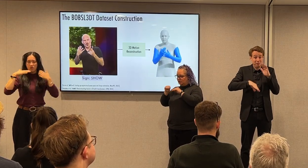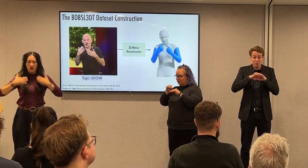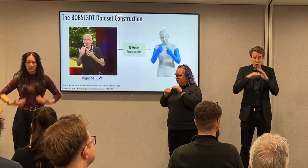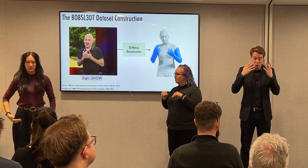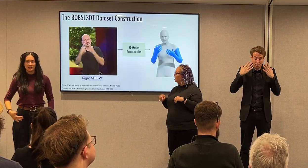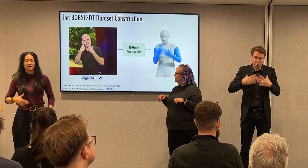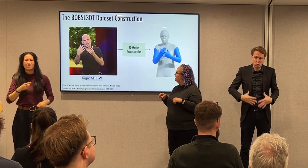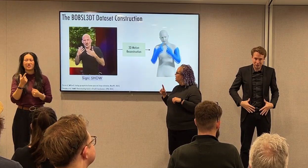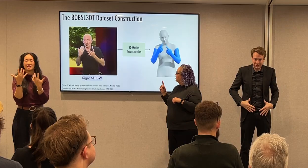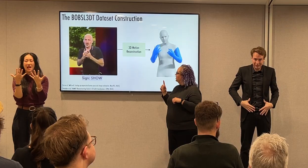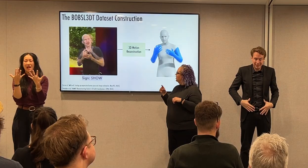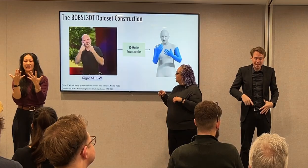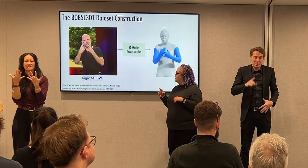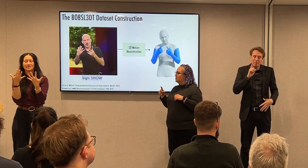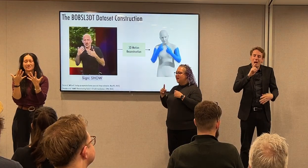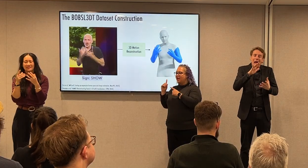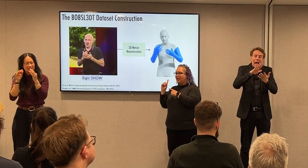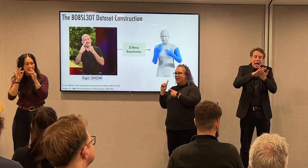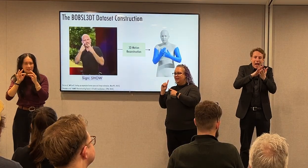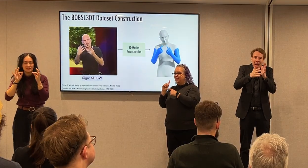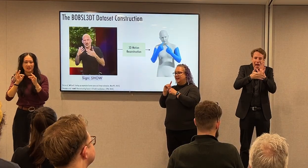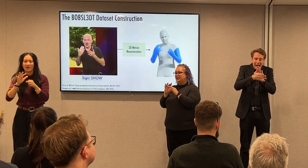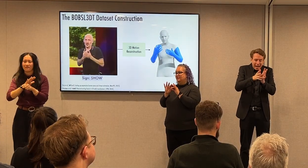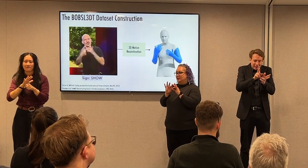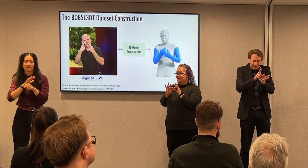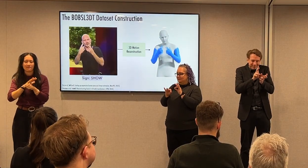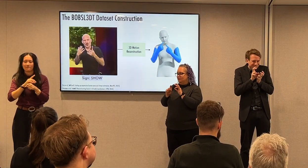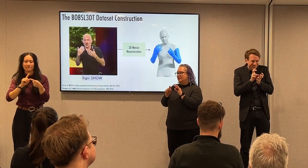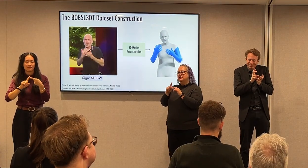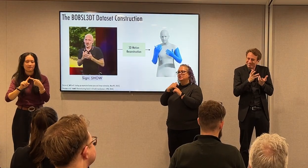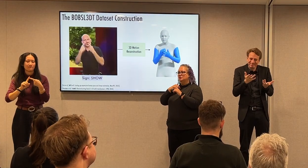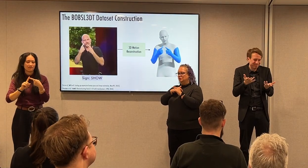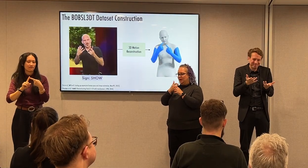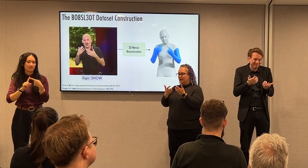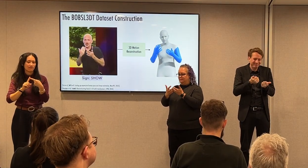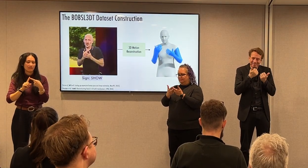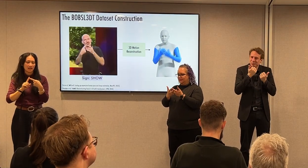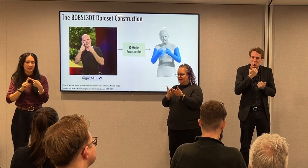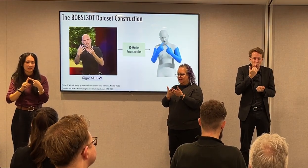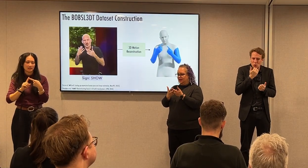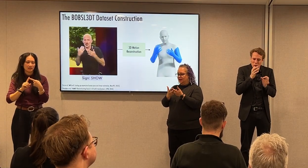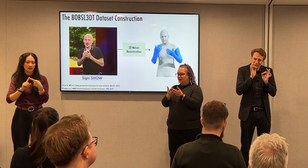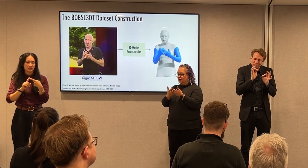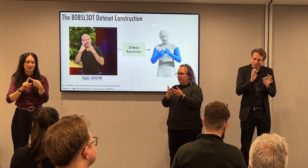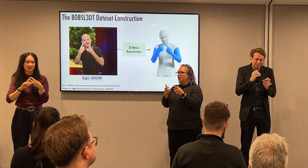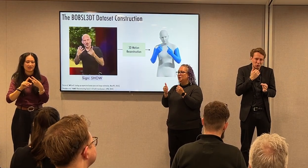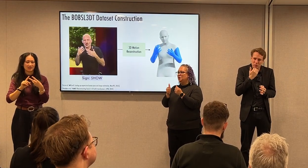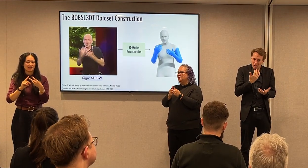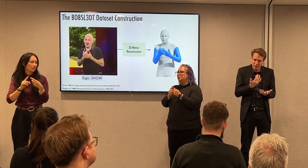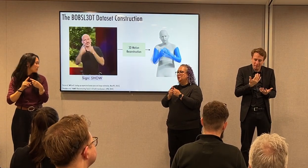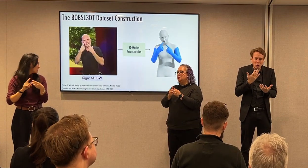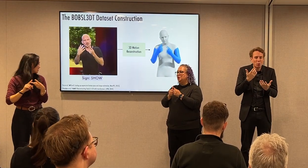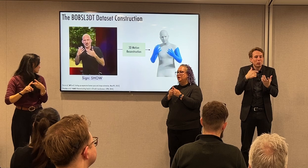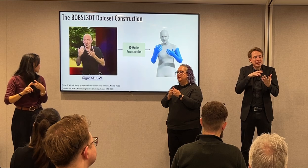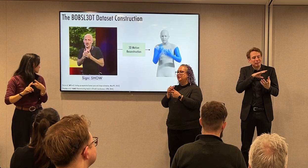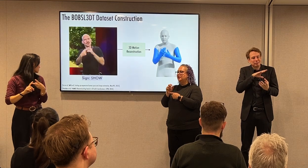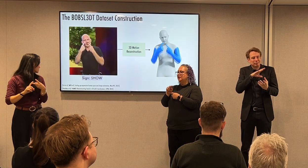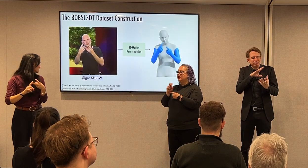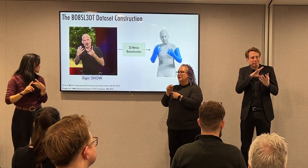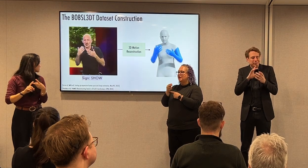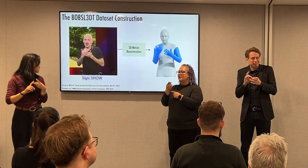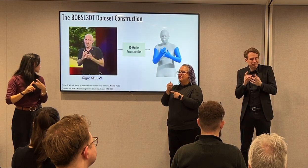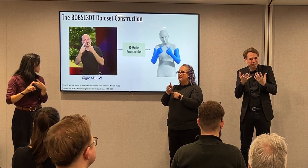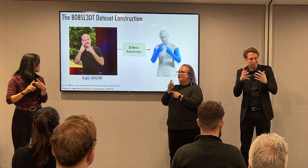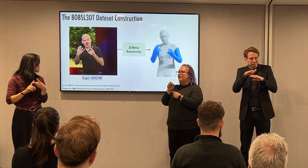are not accurate enough for in SimplerX. So we combine it with the known hammer